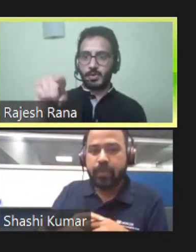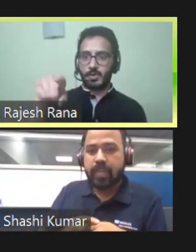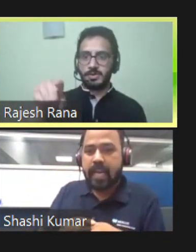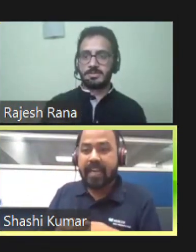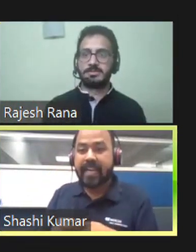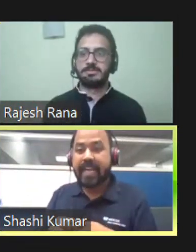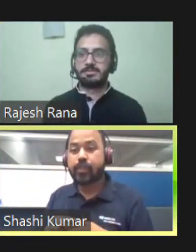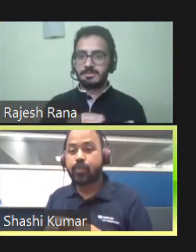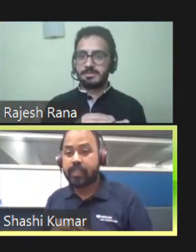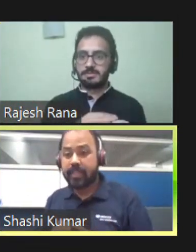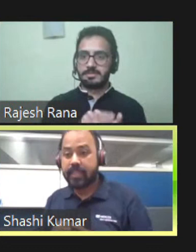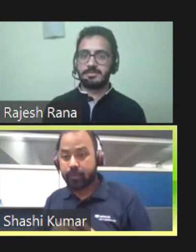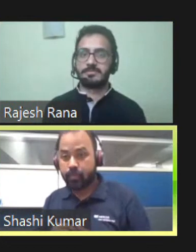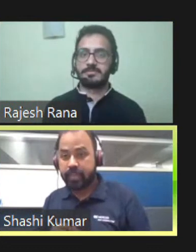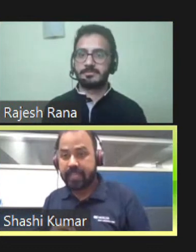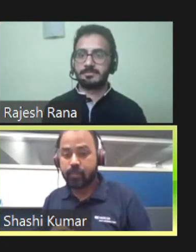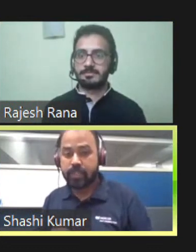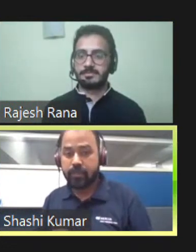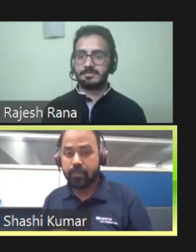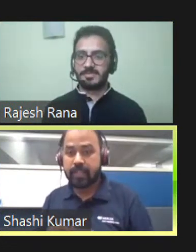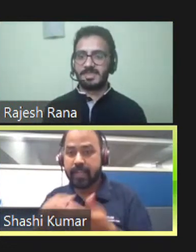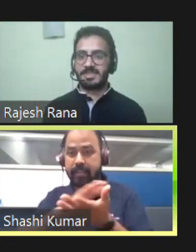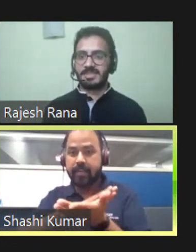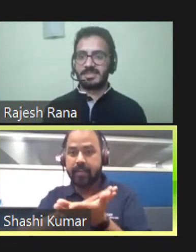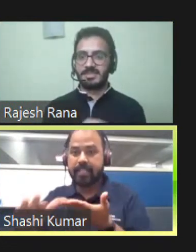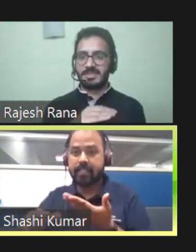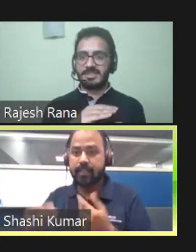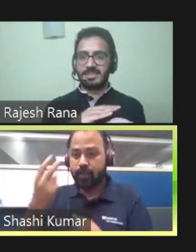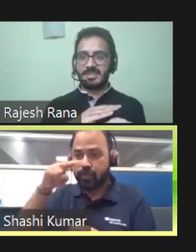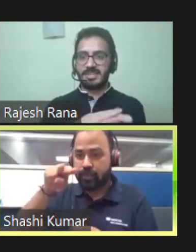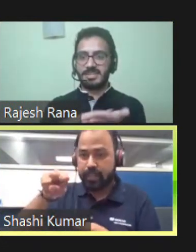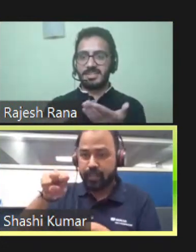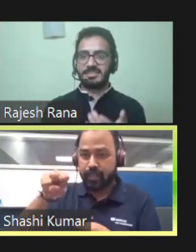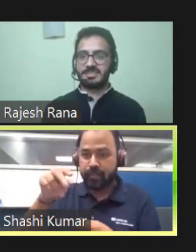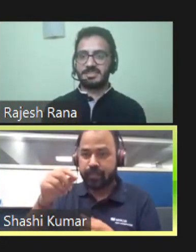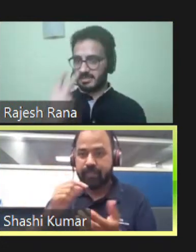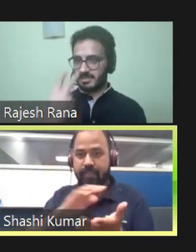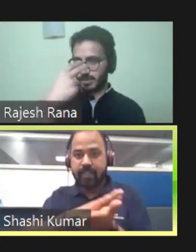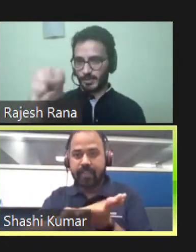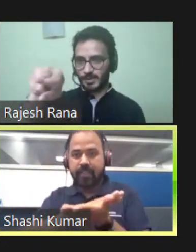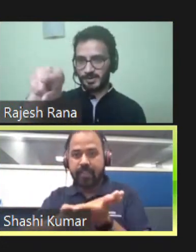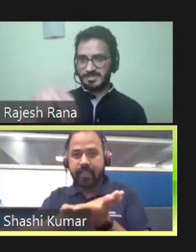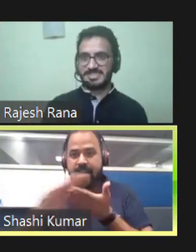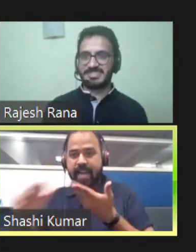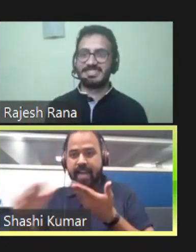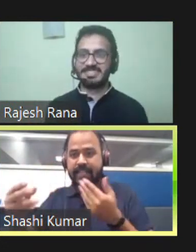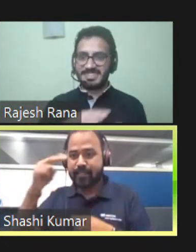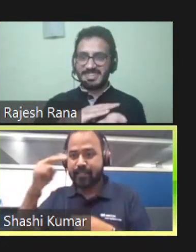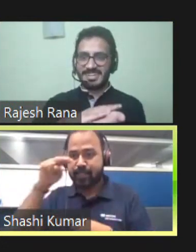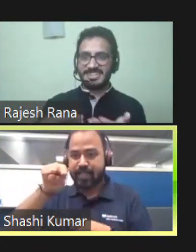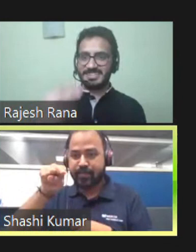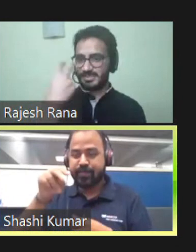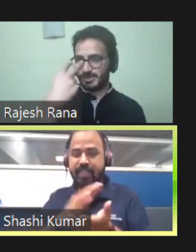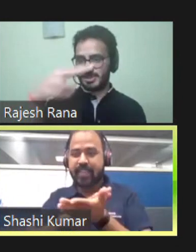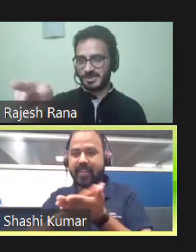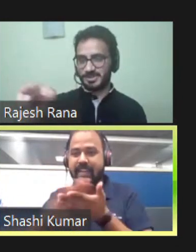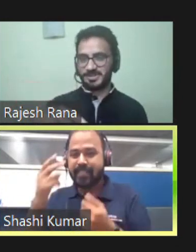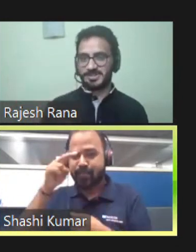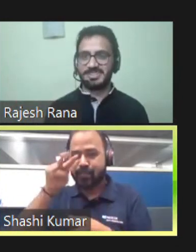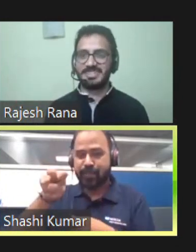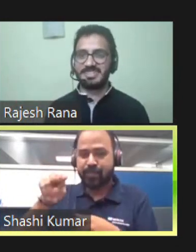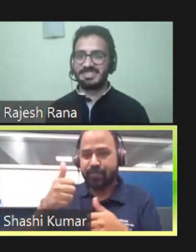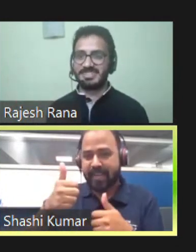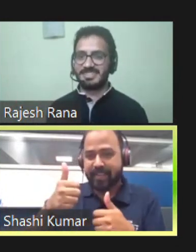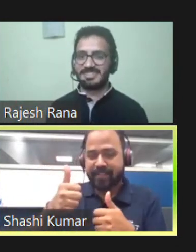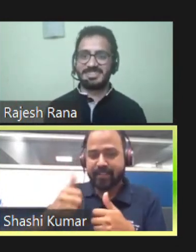meet you, and nice to see you. Nice to see you is like nice to see you. Nice to